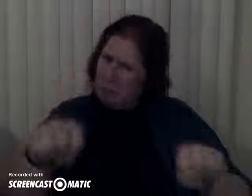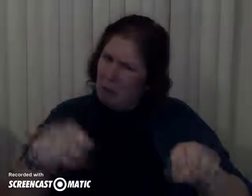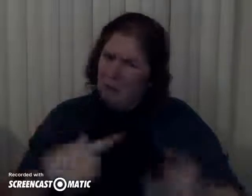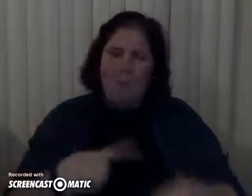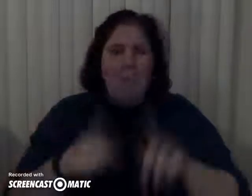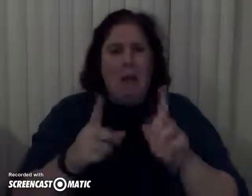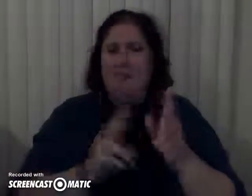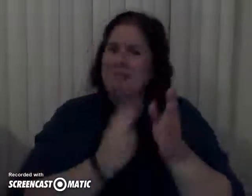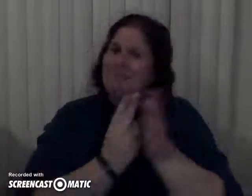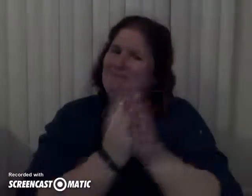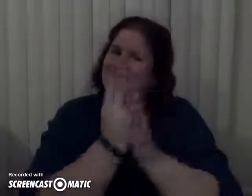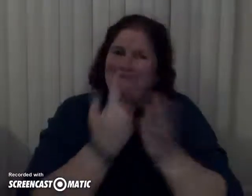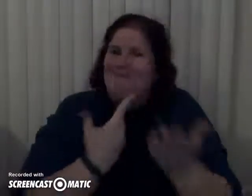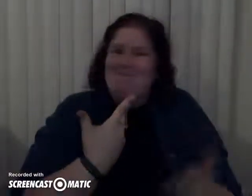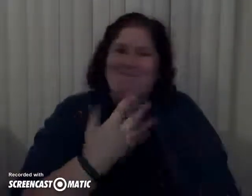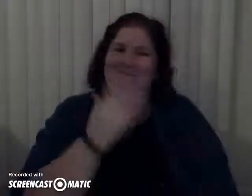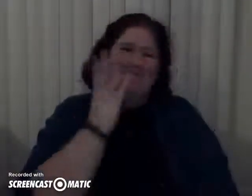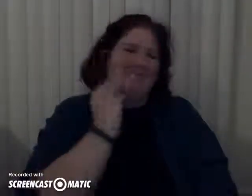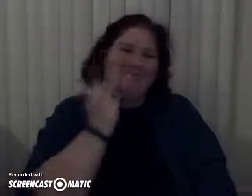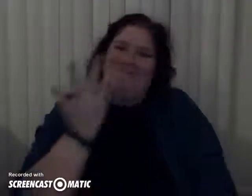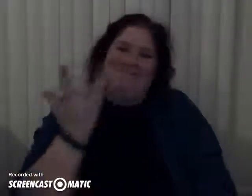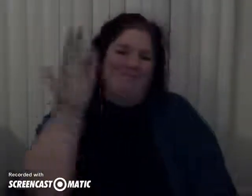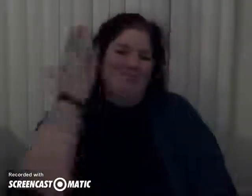honest, I just have never had that experience either.